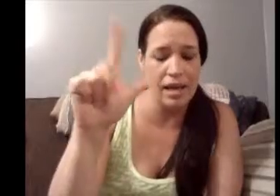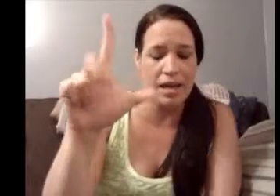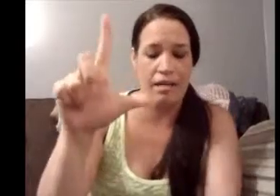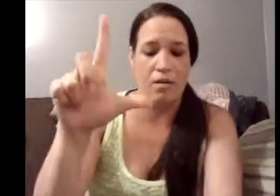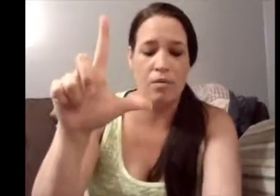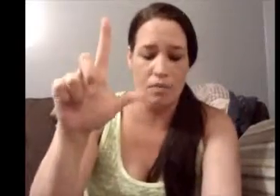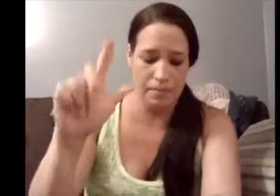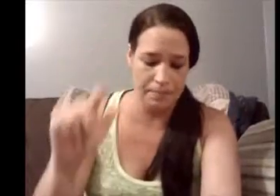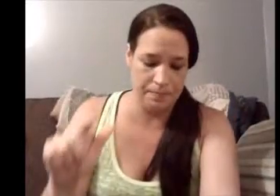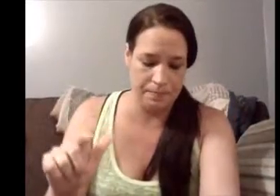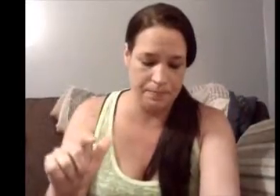Crystal.